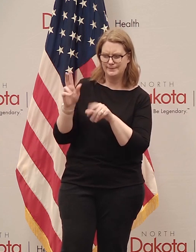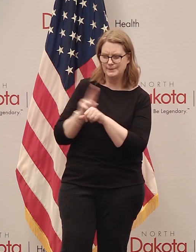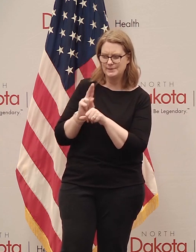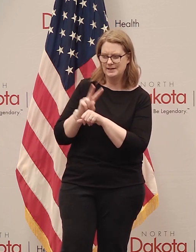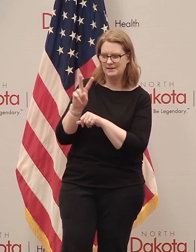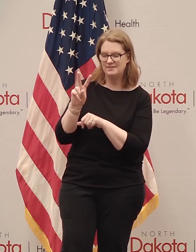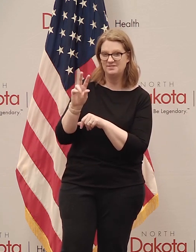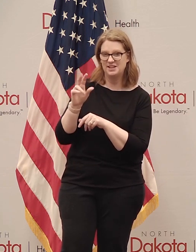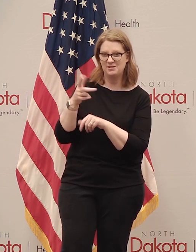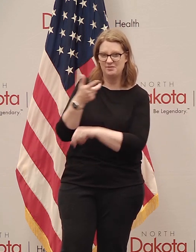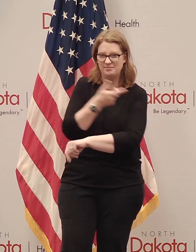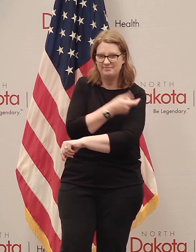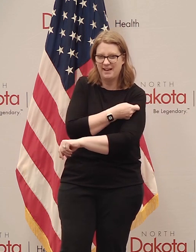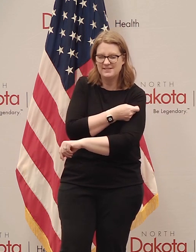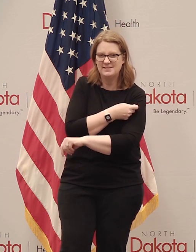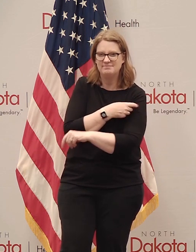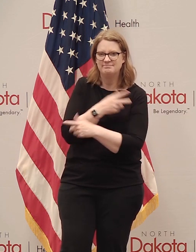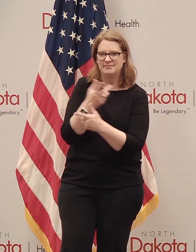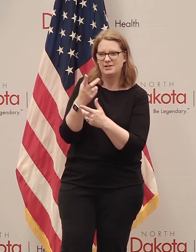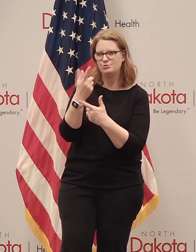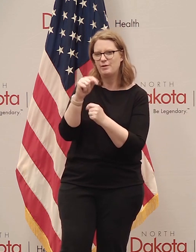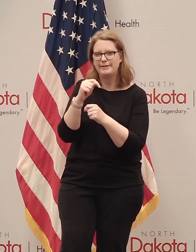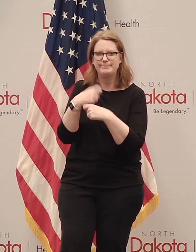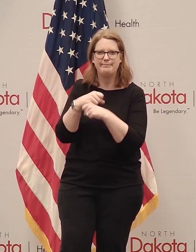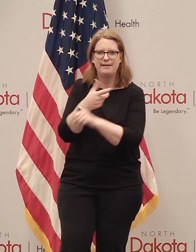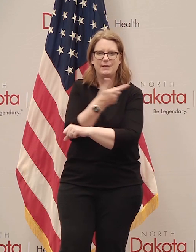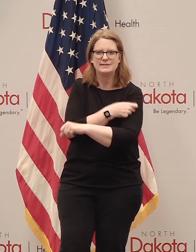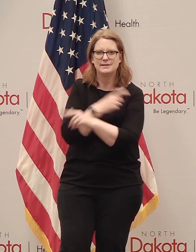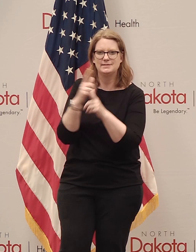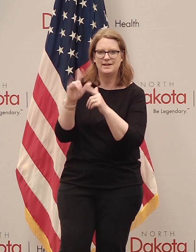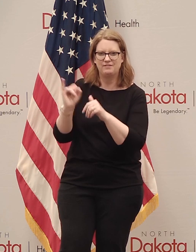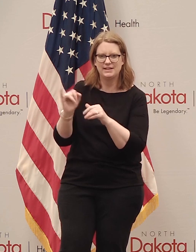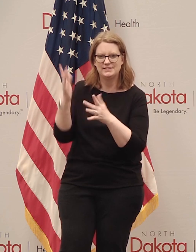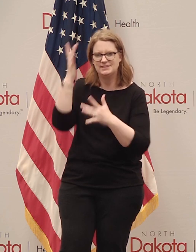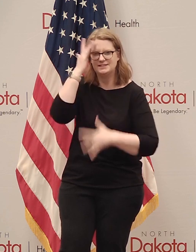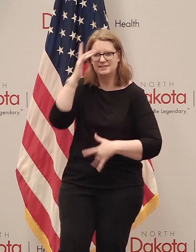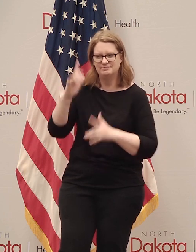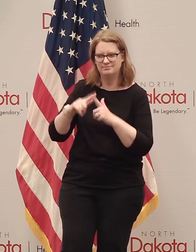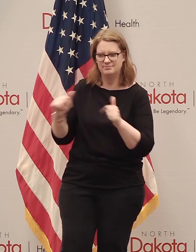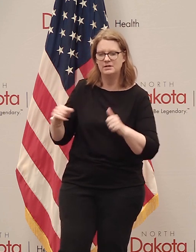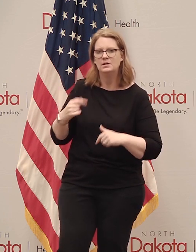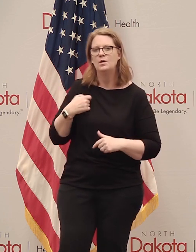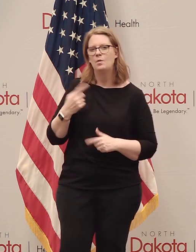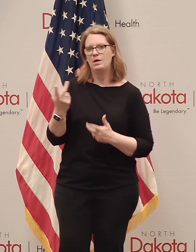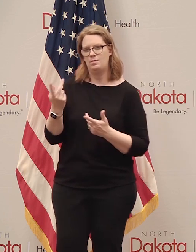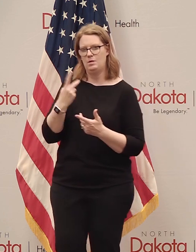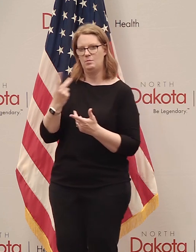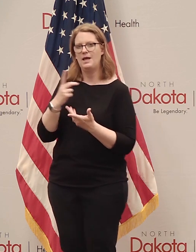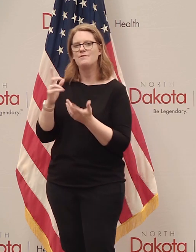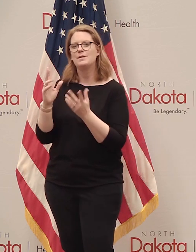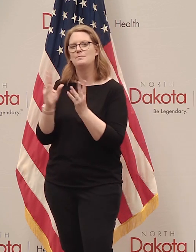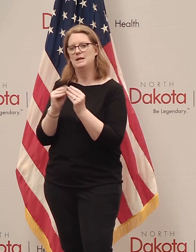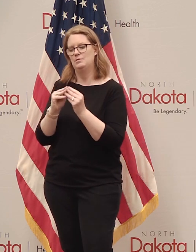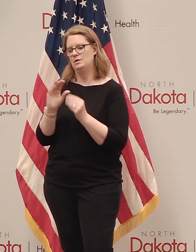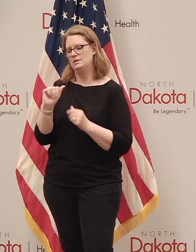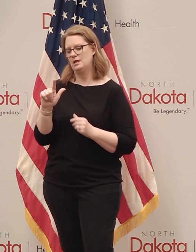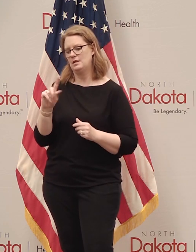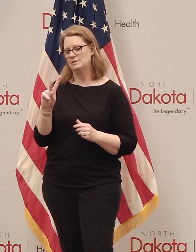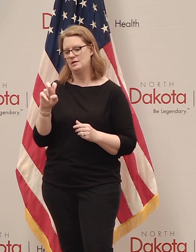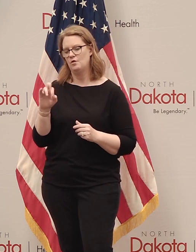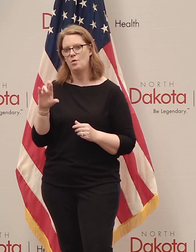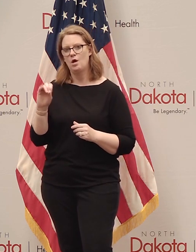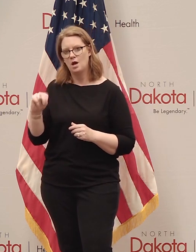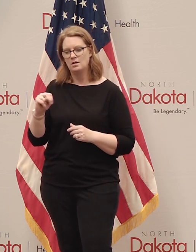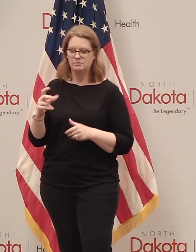and other infectious diseases. And so we're going to be having a meeting with Aldevron on next Tuesday, and we'll try to